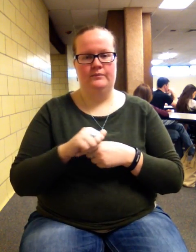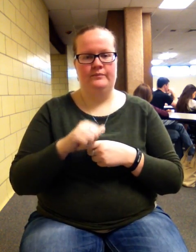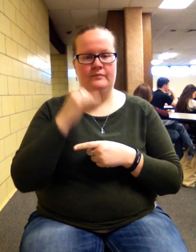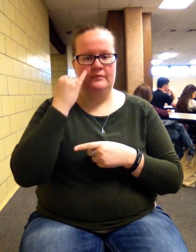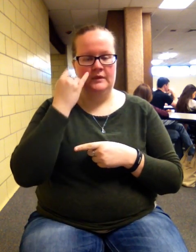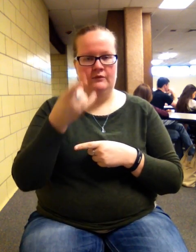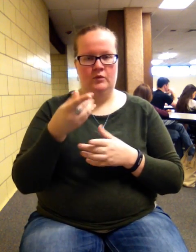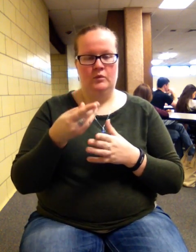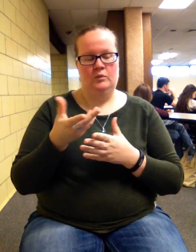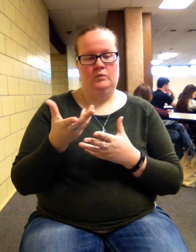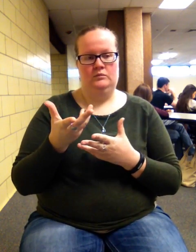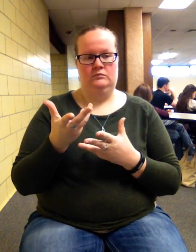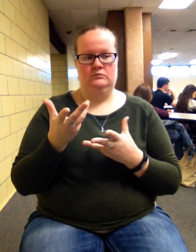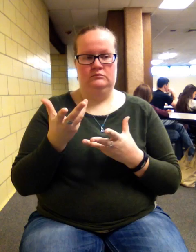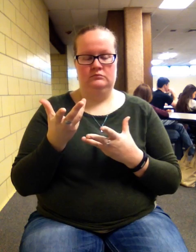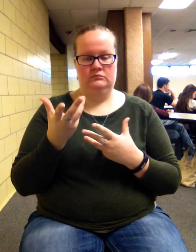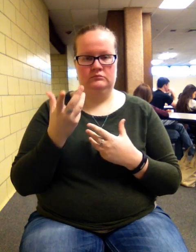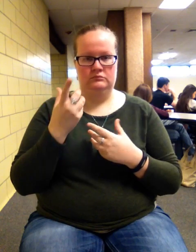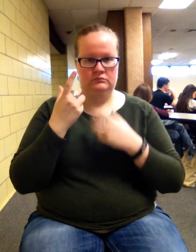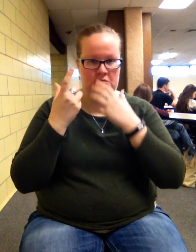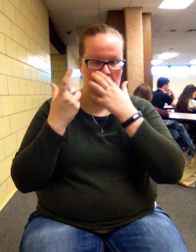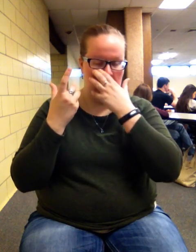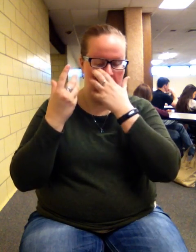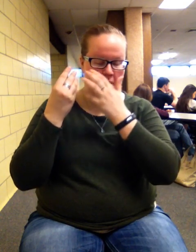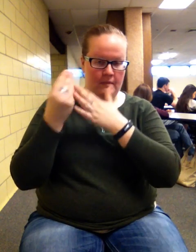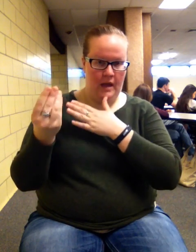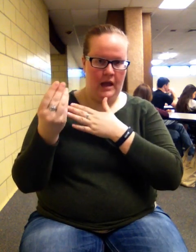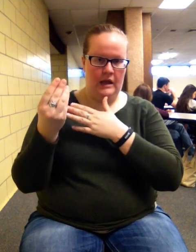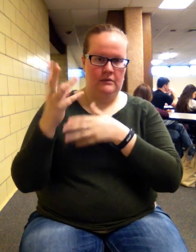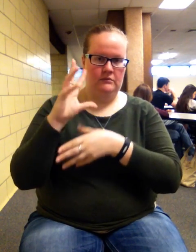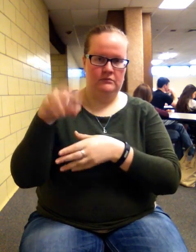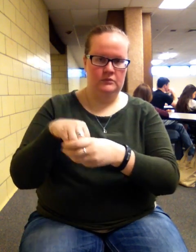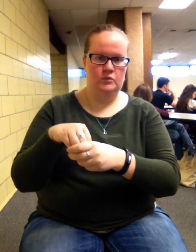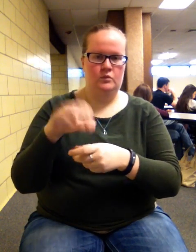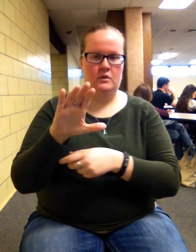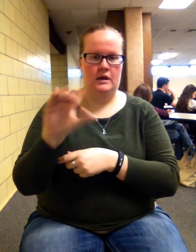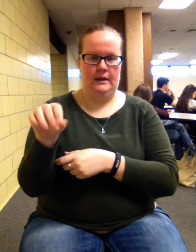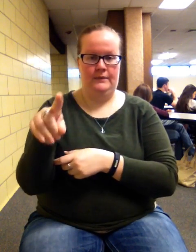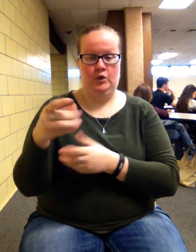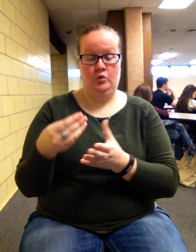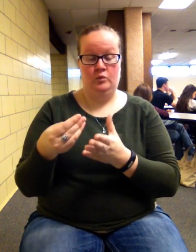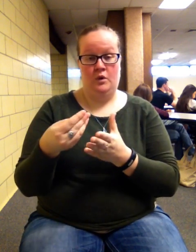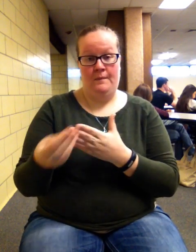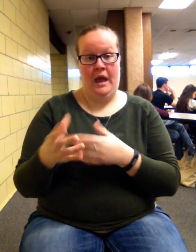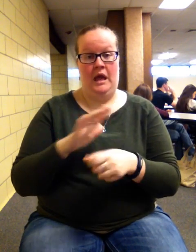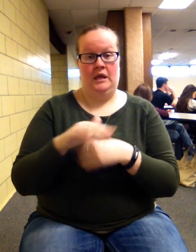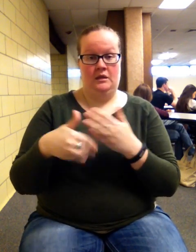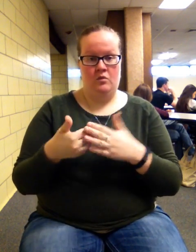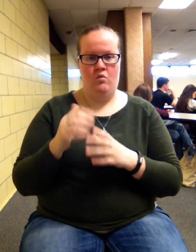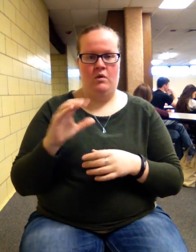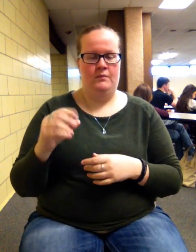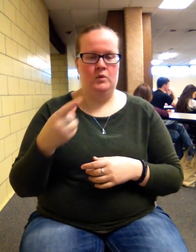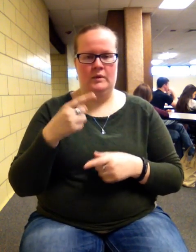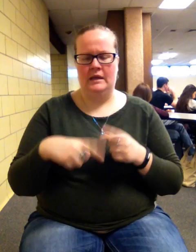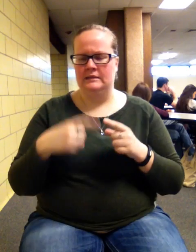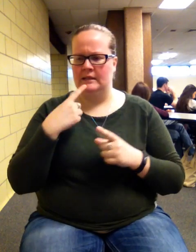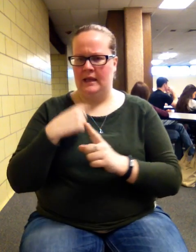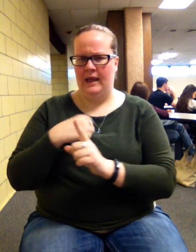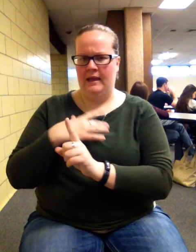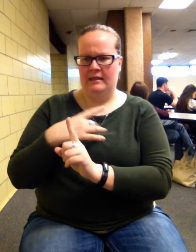buy into a company, you're buying the whole company. You can't just say, I like this company, but I only like this division that